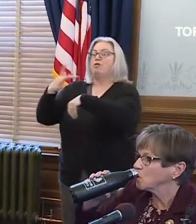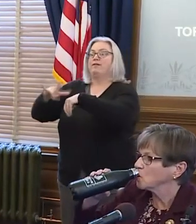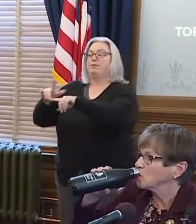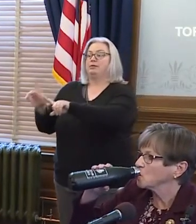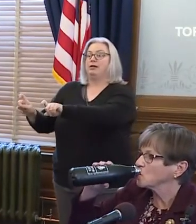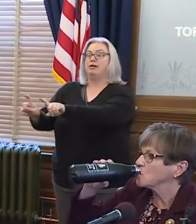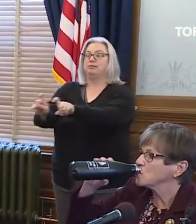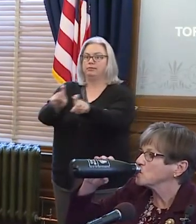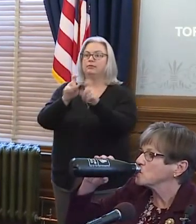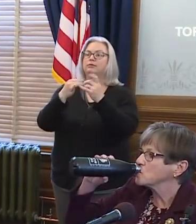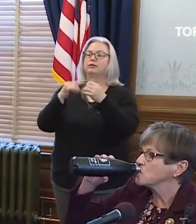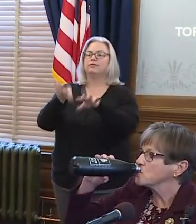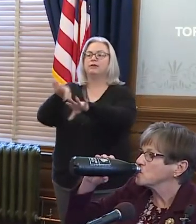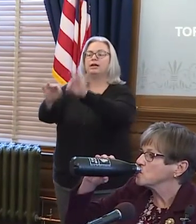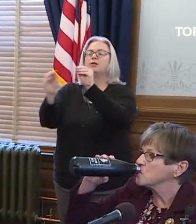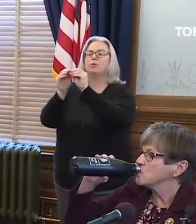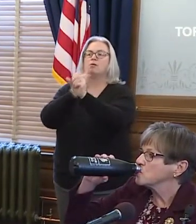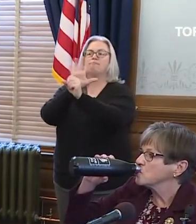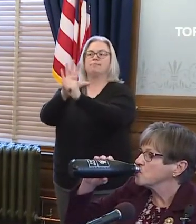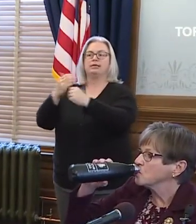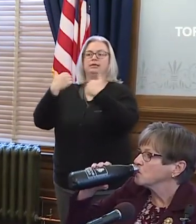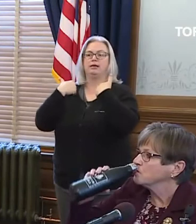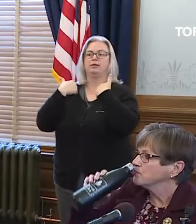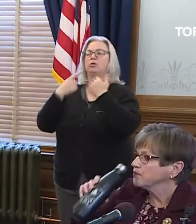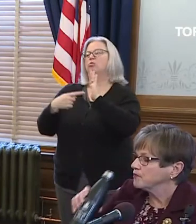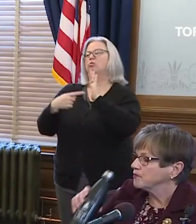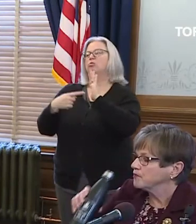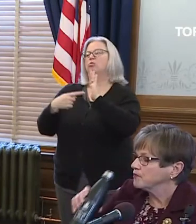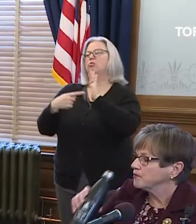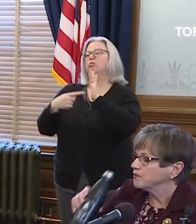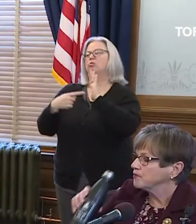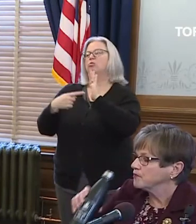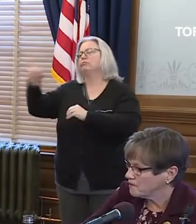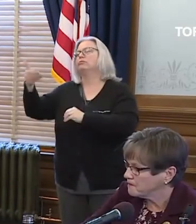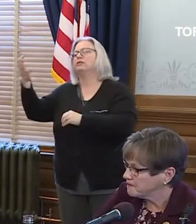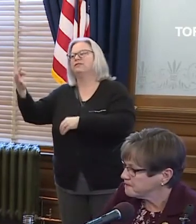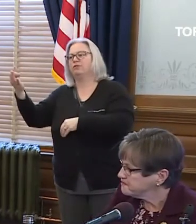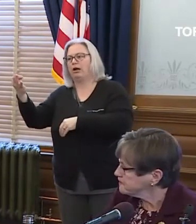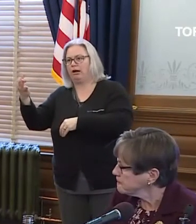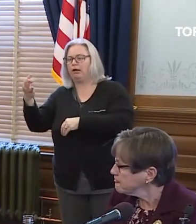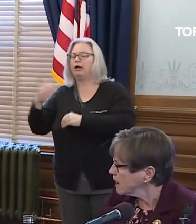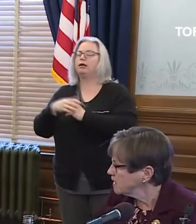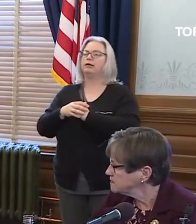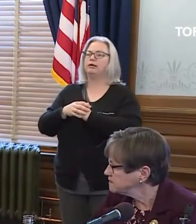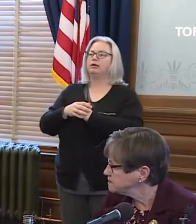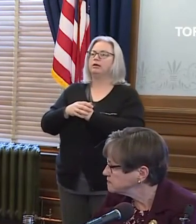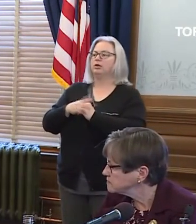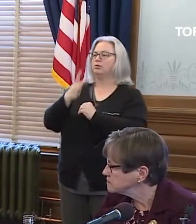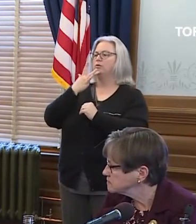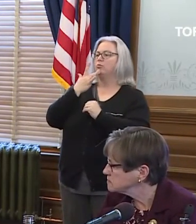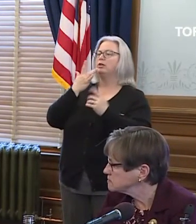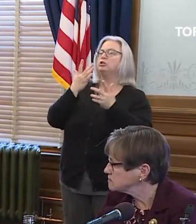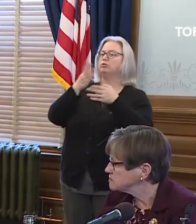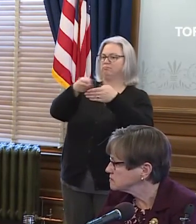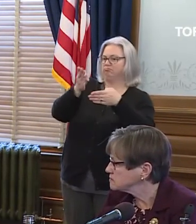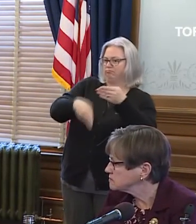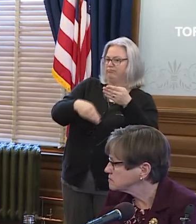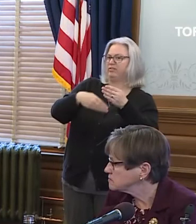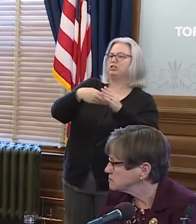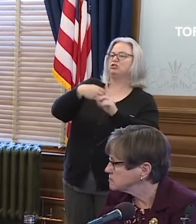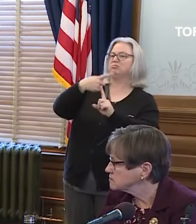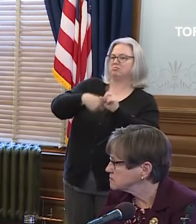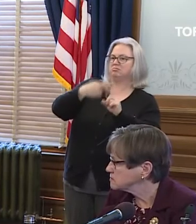still finding ongoing new cases. We'll show you some things on Friday. We're having some, we want to close out the month of